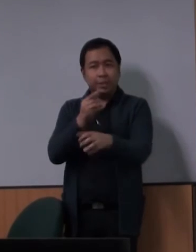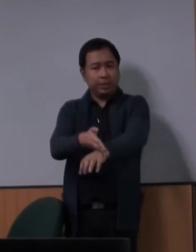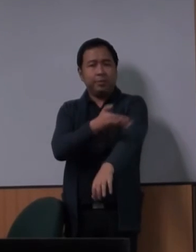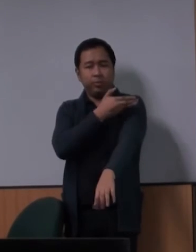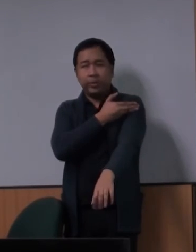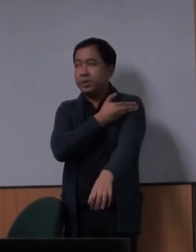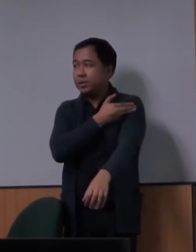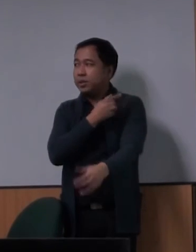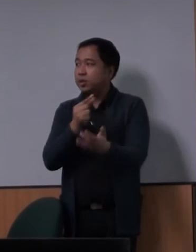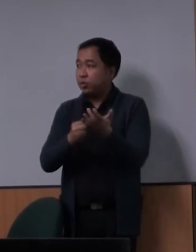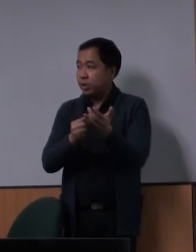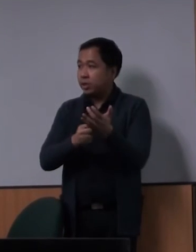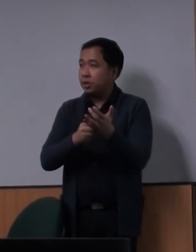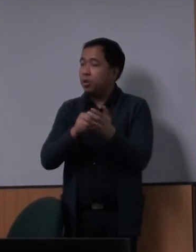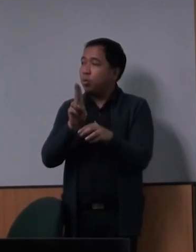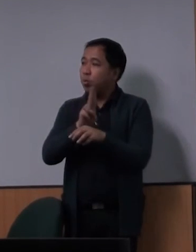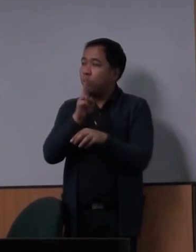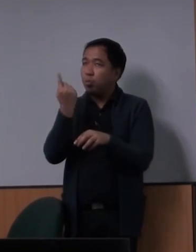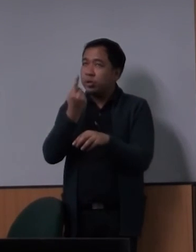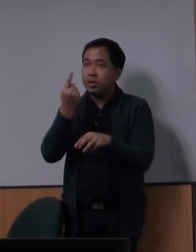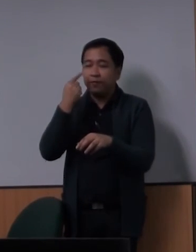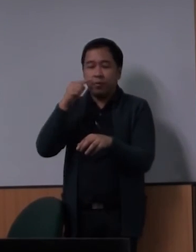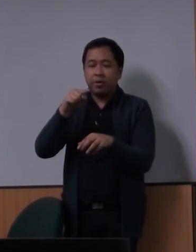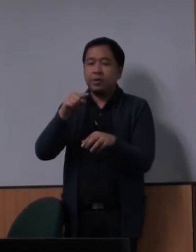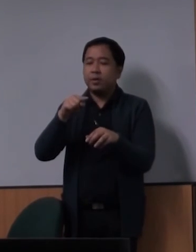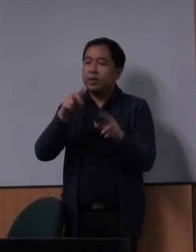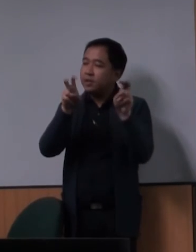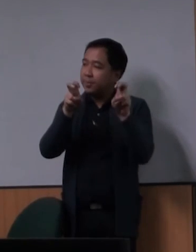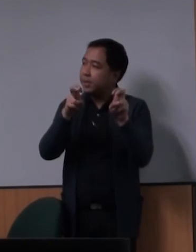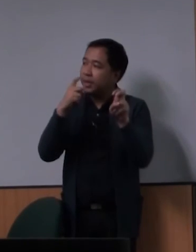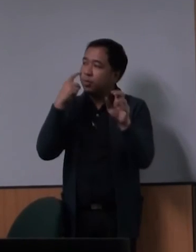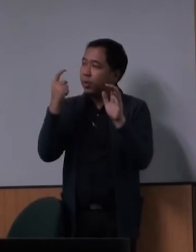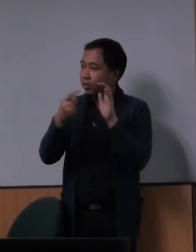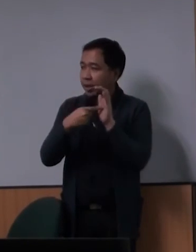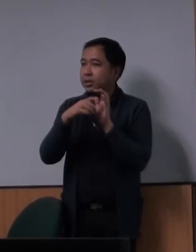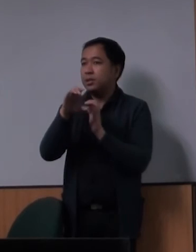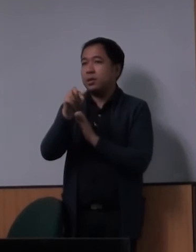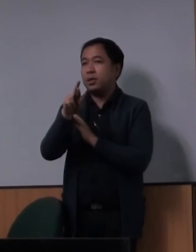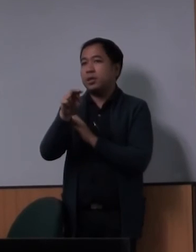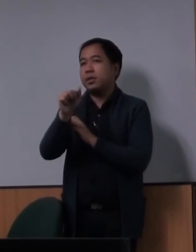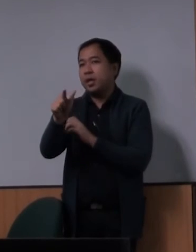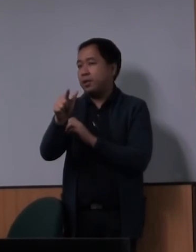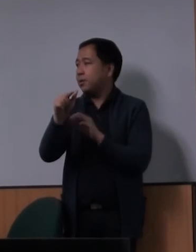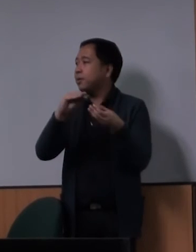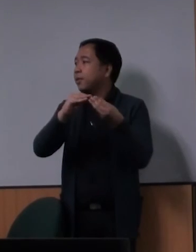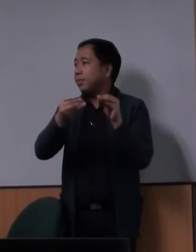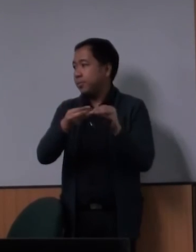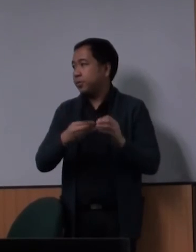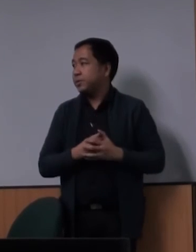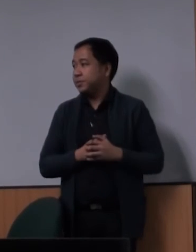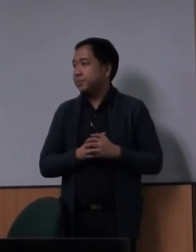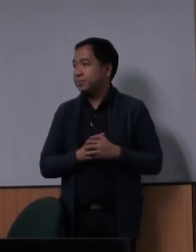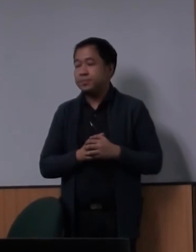significant only in the topic recognizing cardinal numbers.